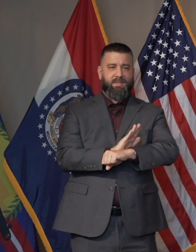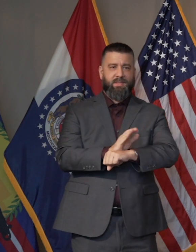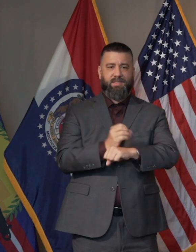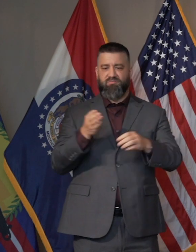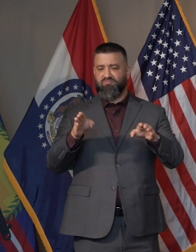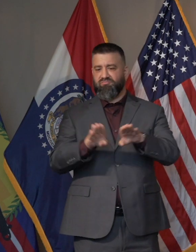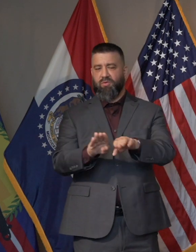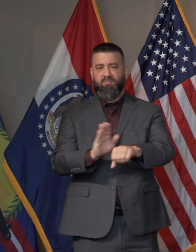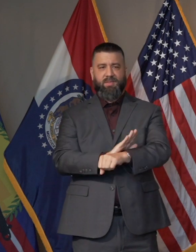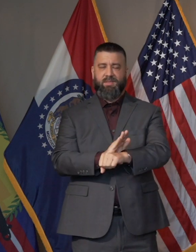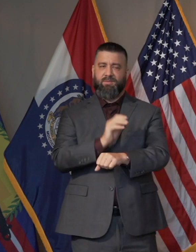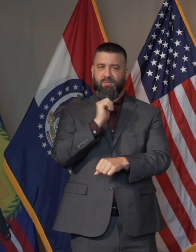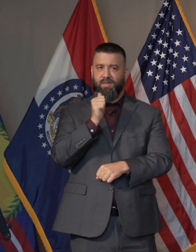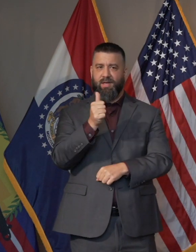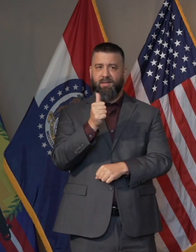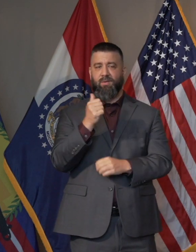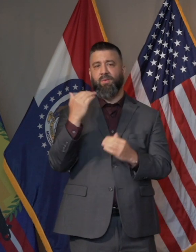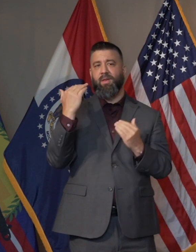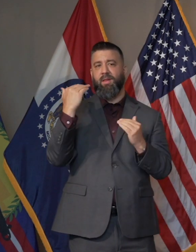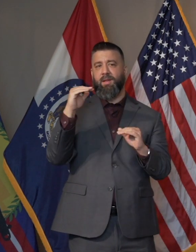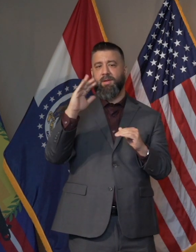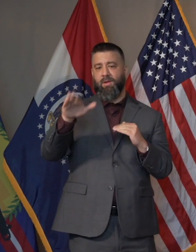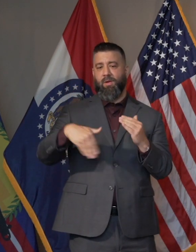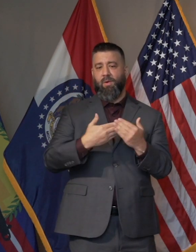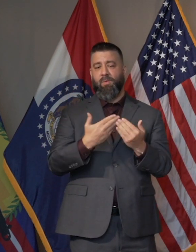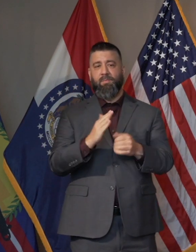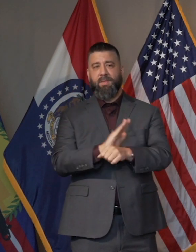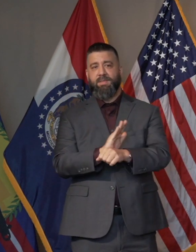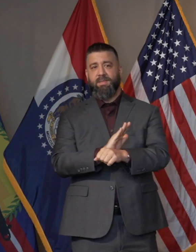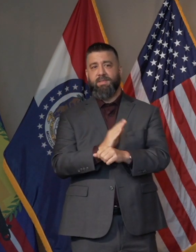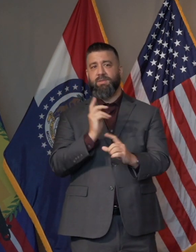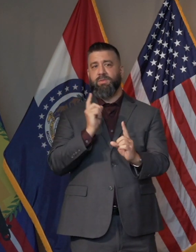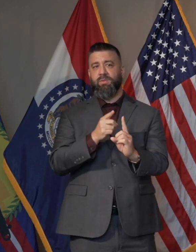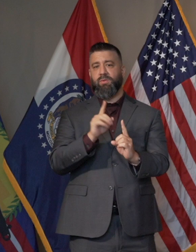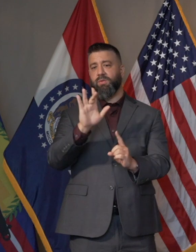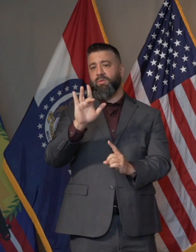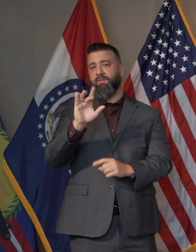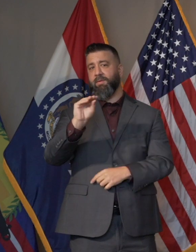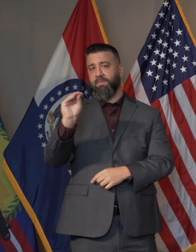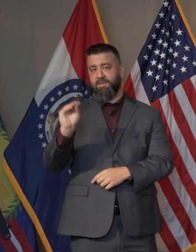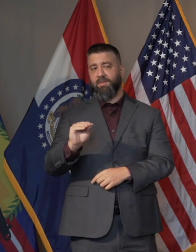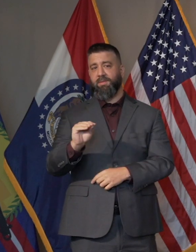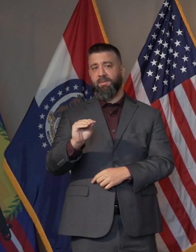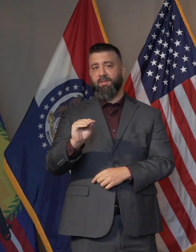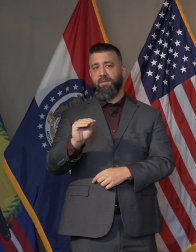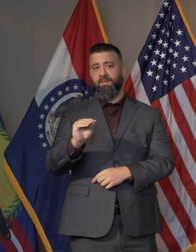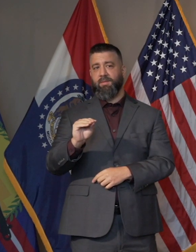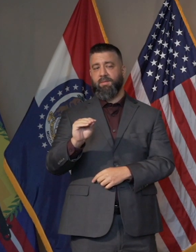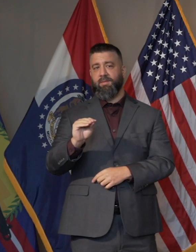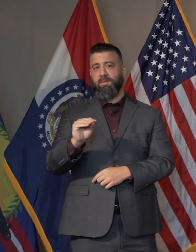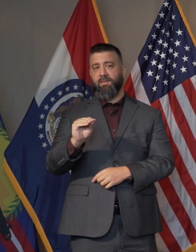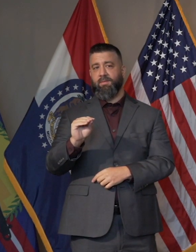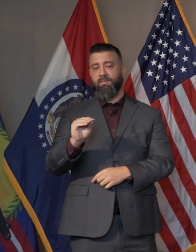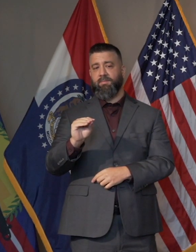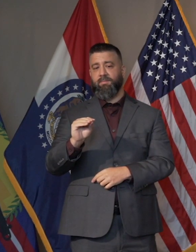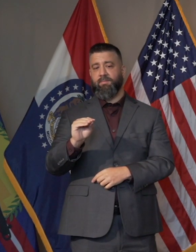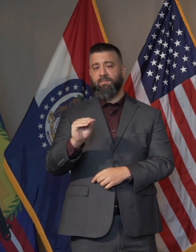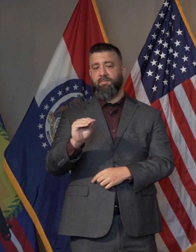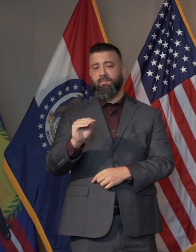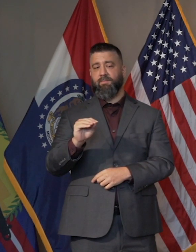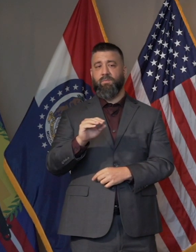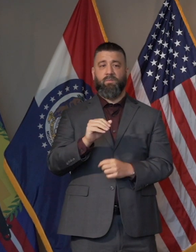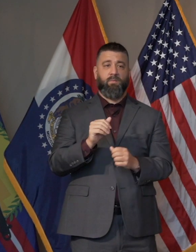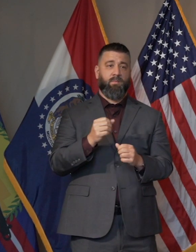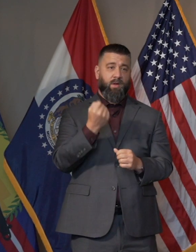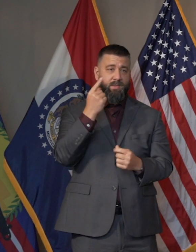other businesses. At this point, we're limiting all businesses to 25% capacity, with the